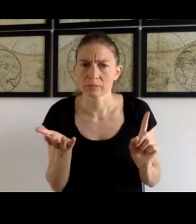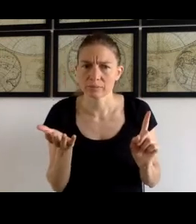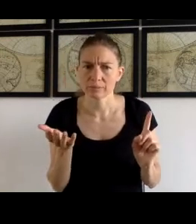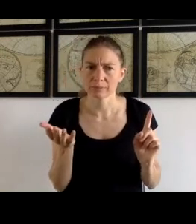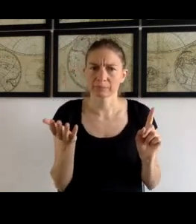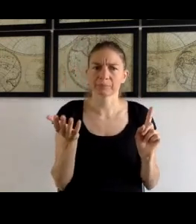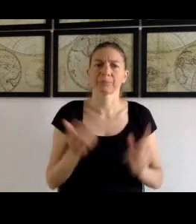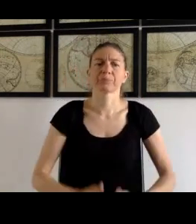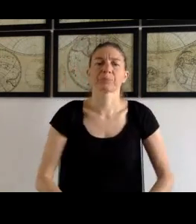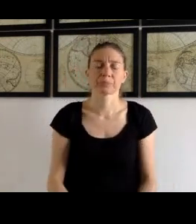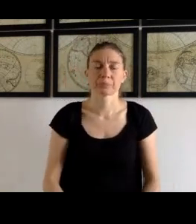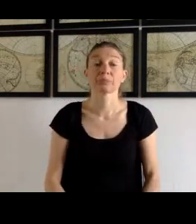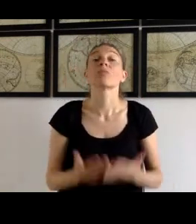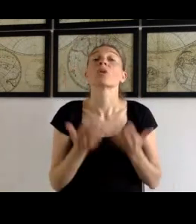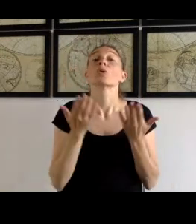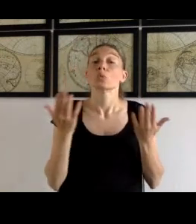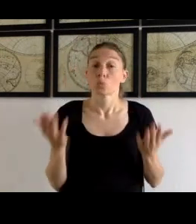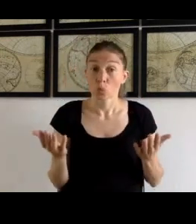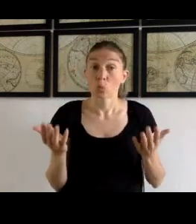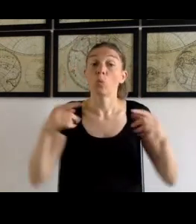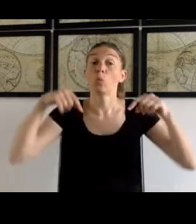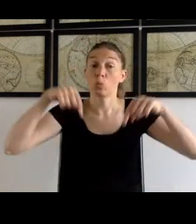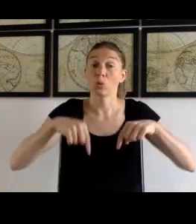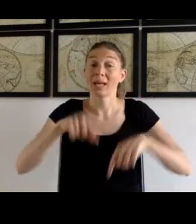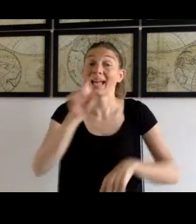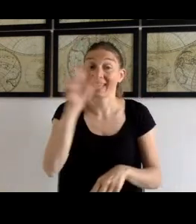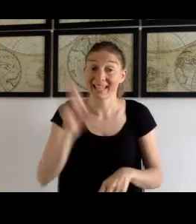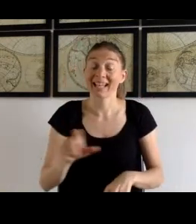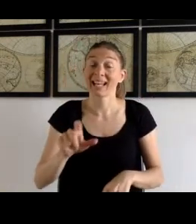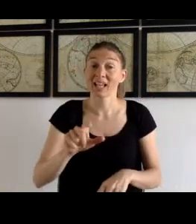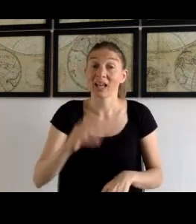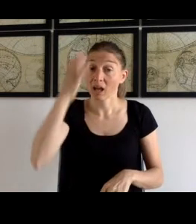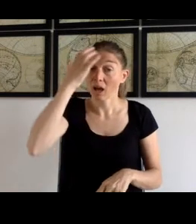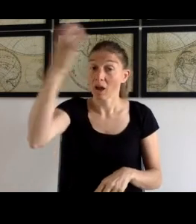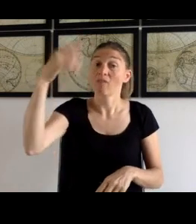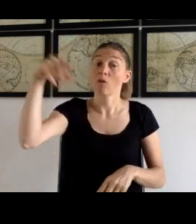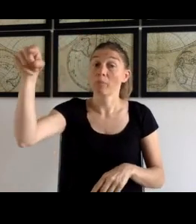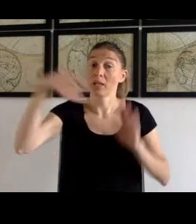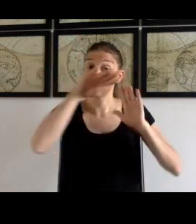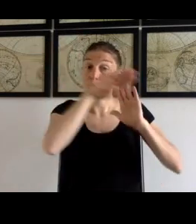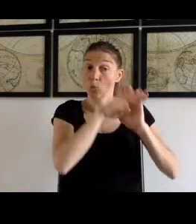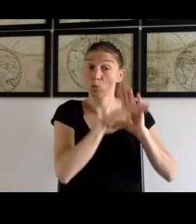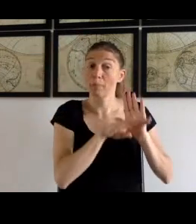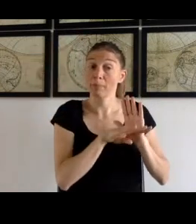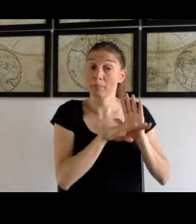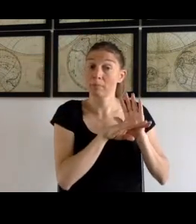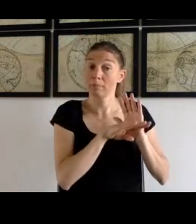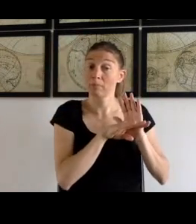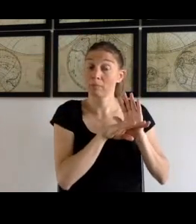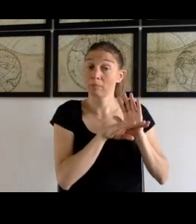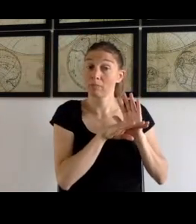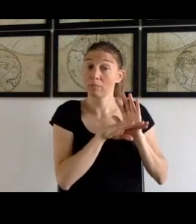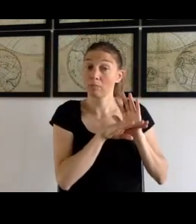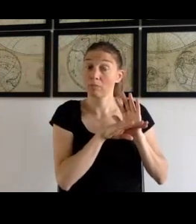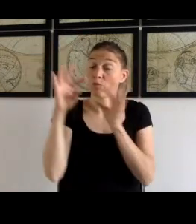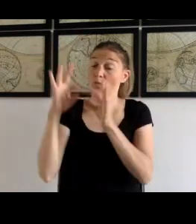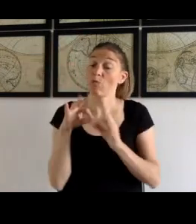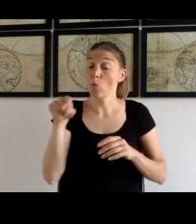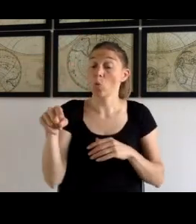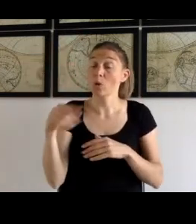We have in the program of the government in disability an idea to change